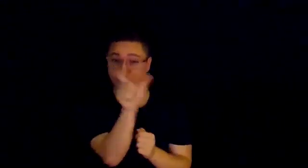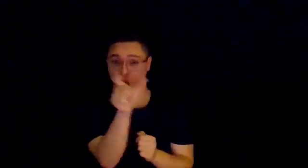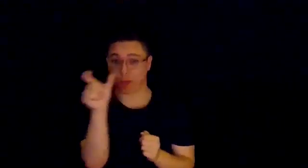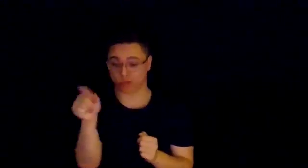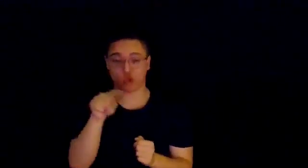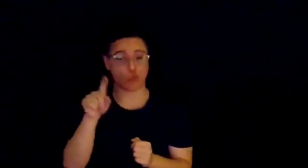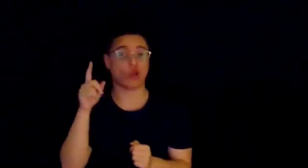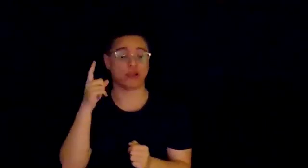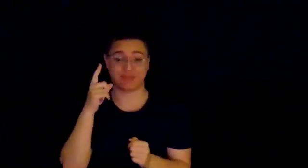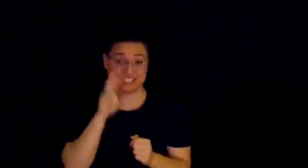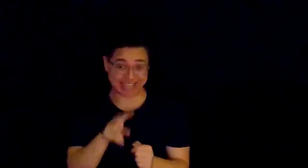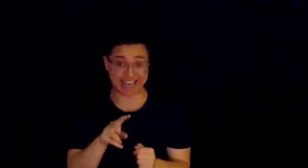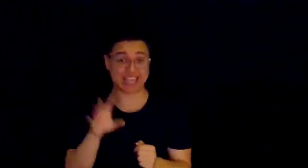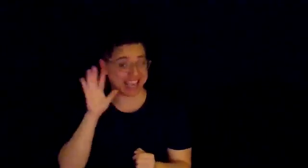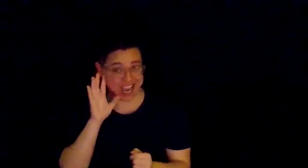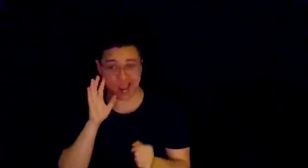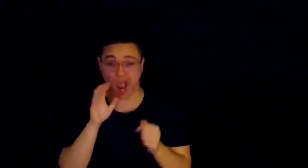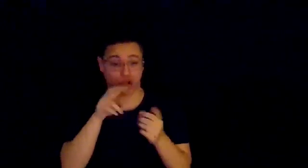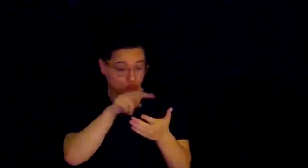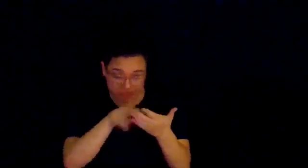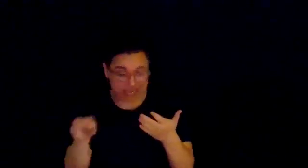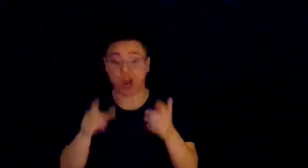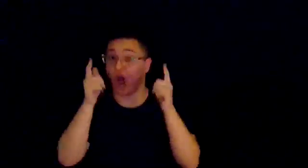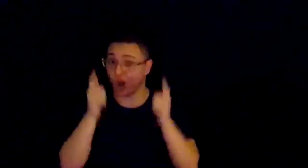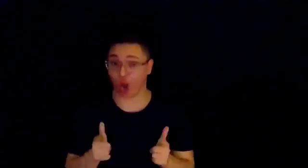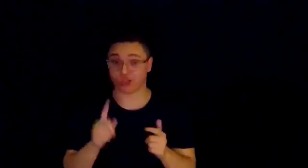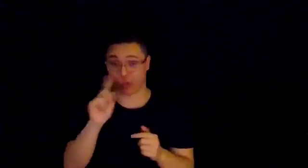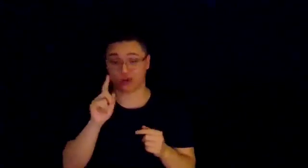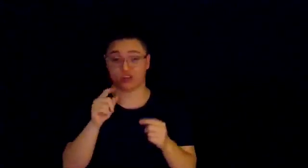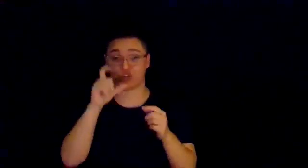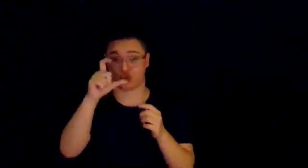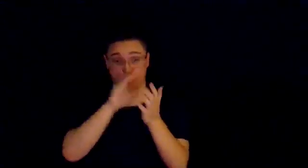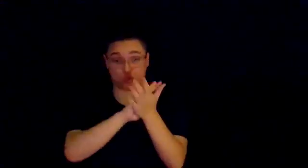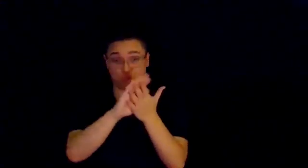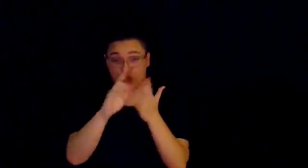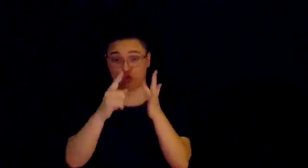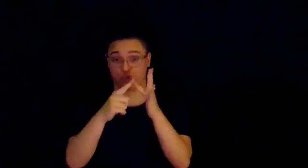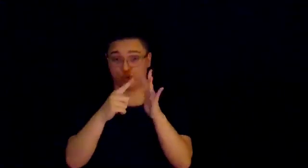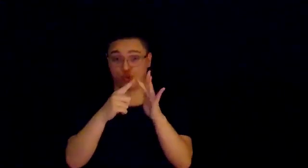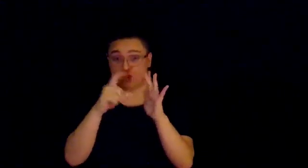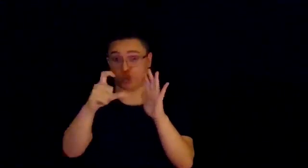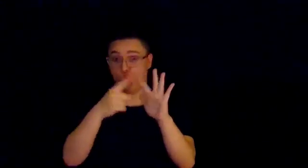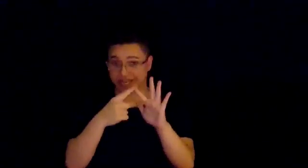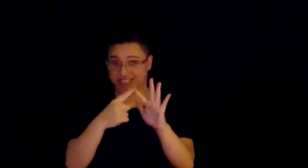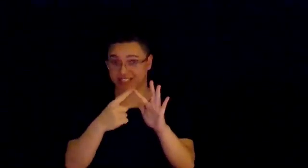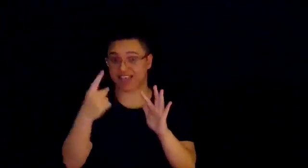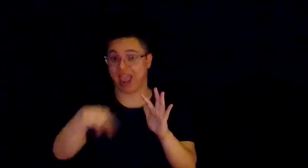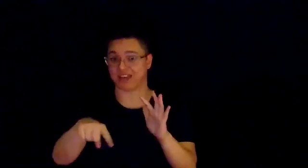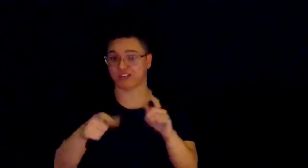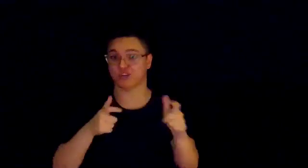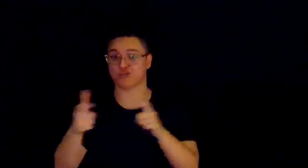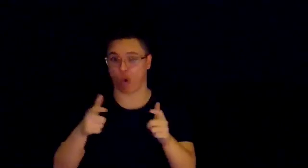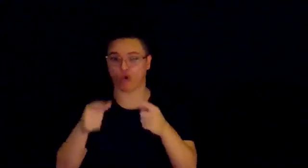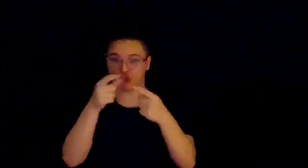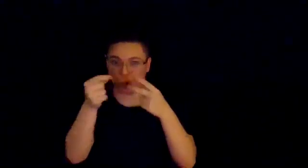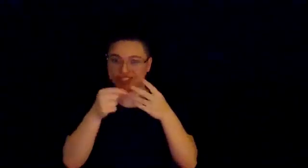control. With the NDIS, you'll see and hear this term a lot.